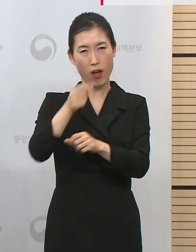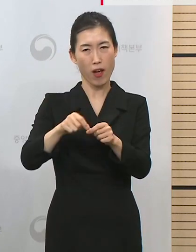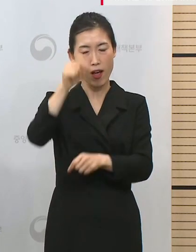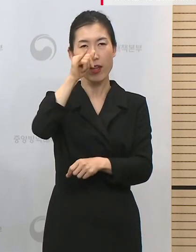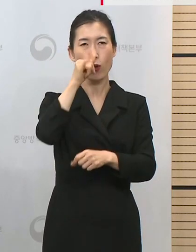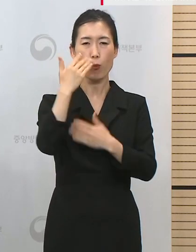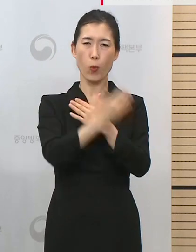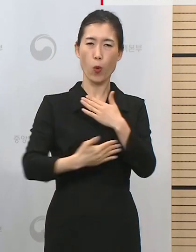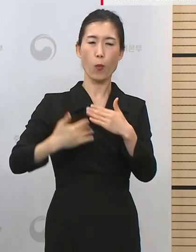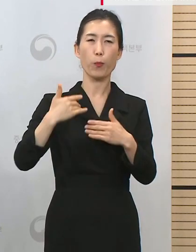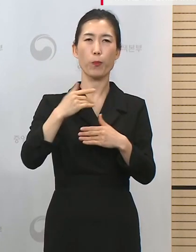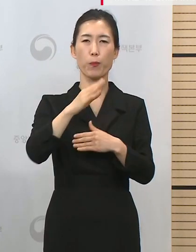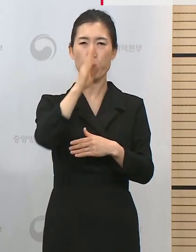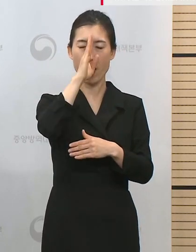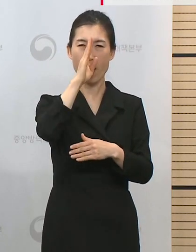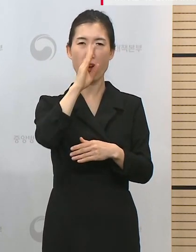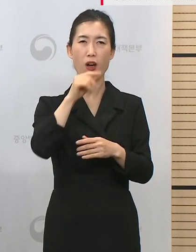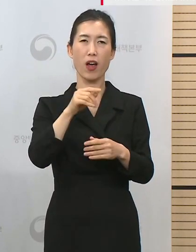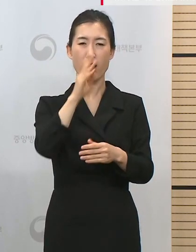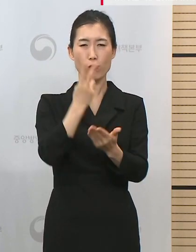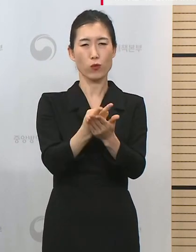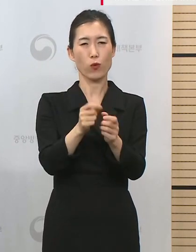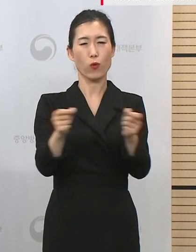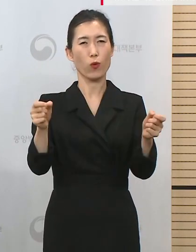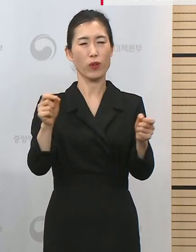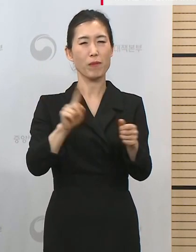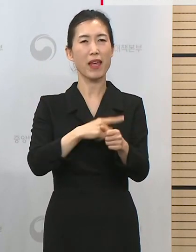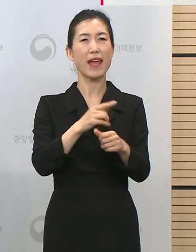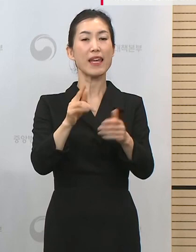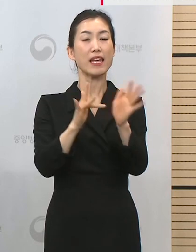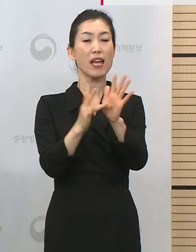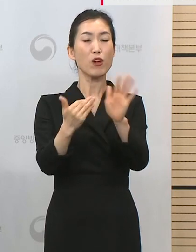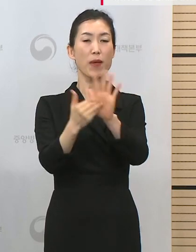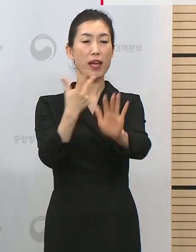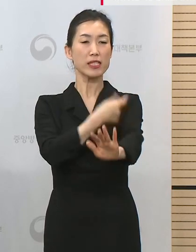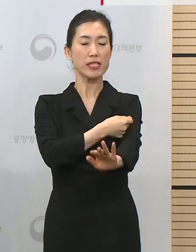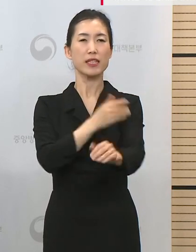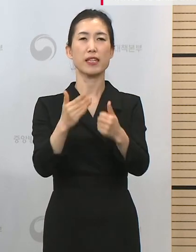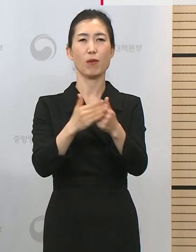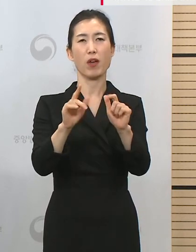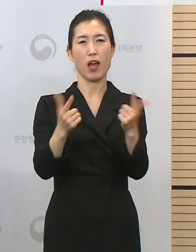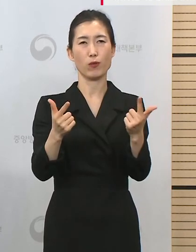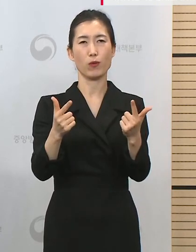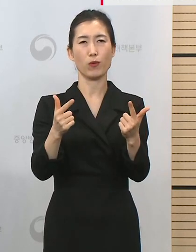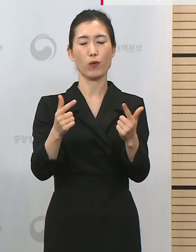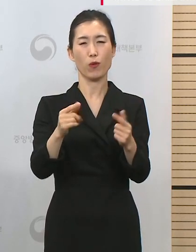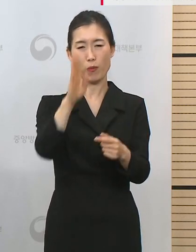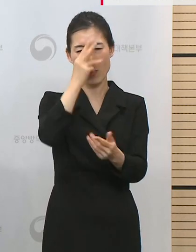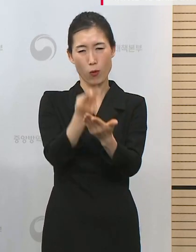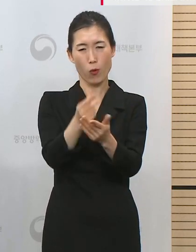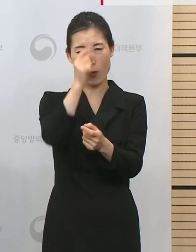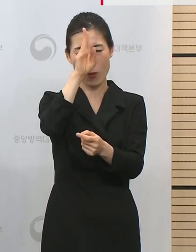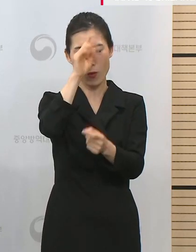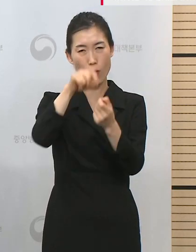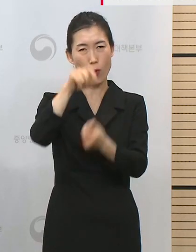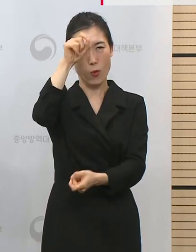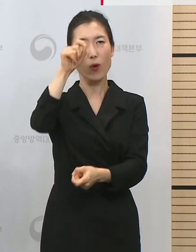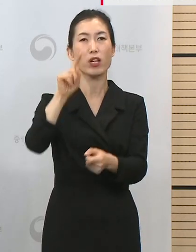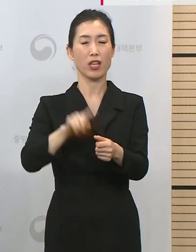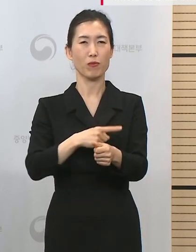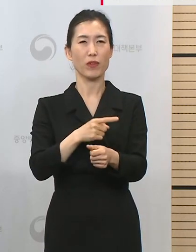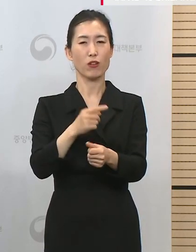other cases, all of these cases have been the causes of other medical illnesses, and we have